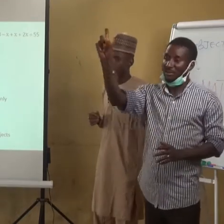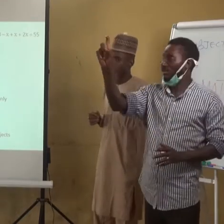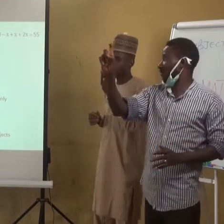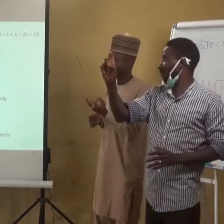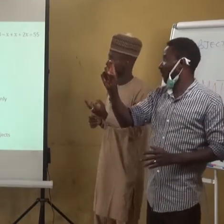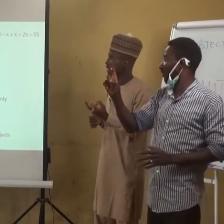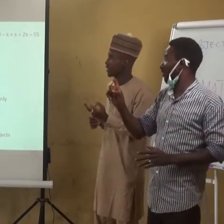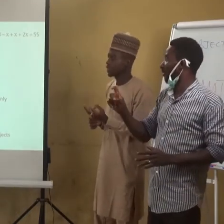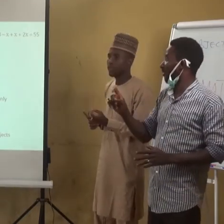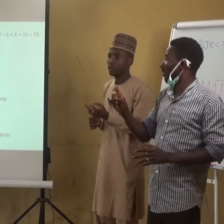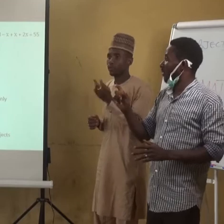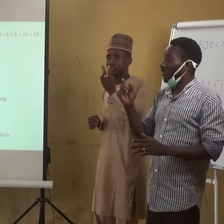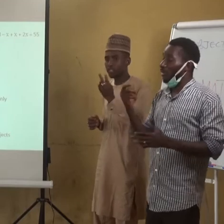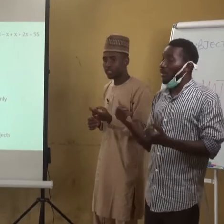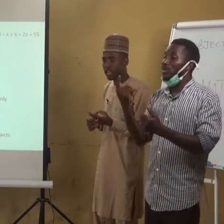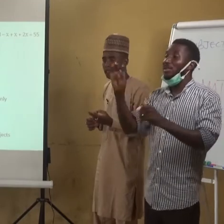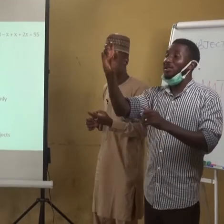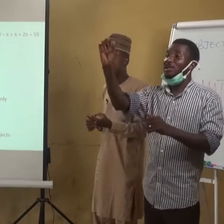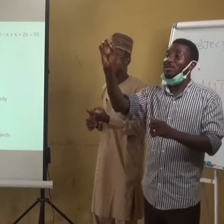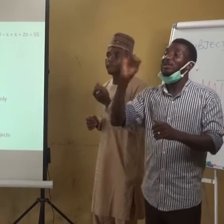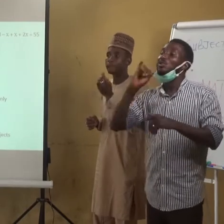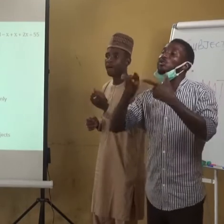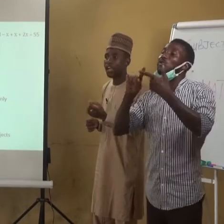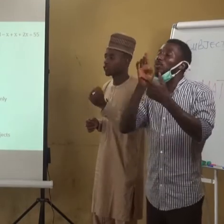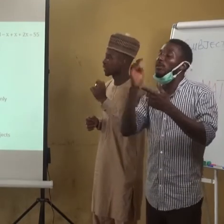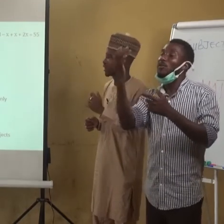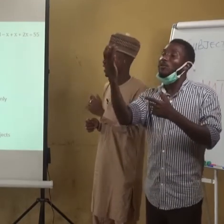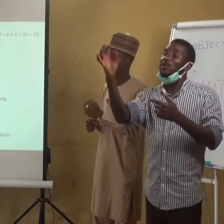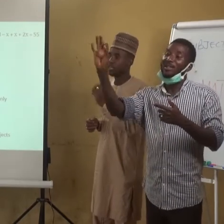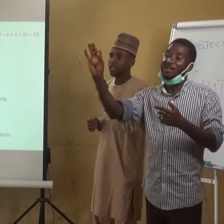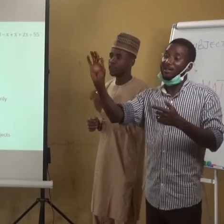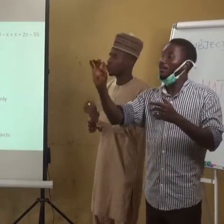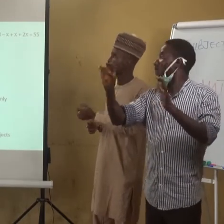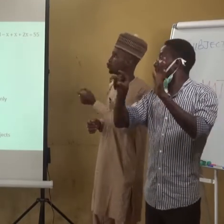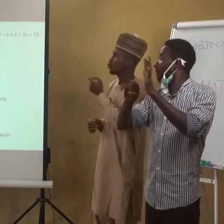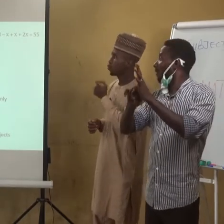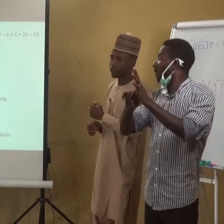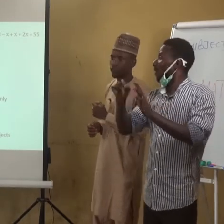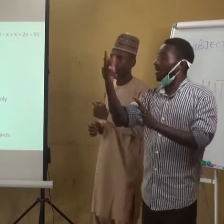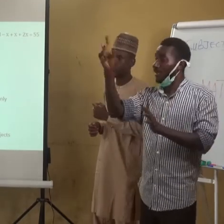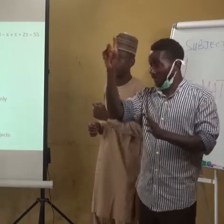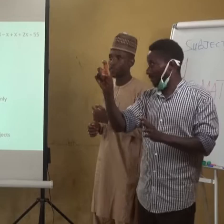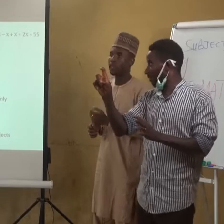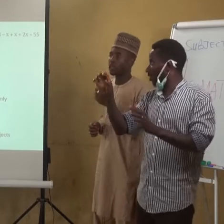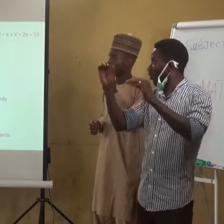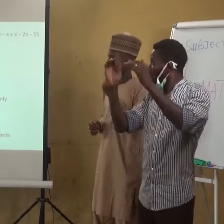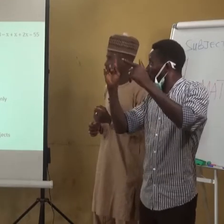be 49 plus 6x minus 3x equals to